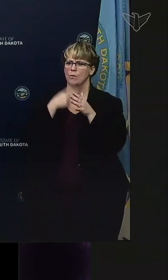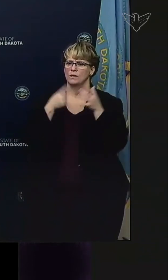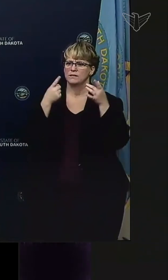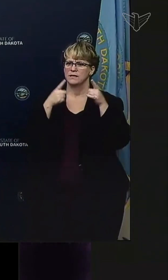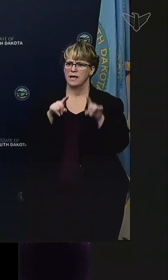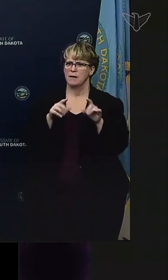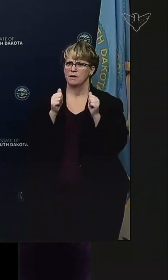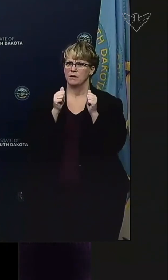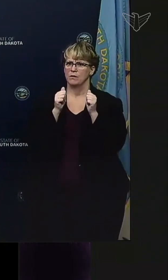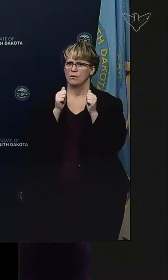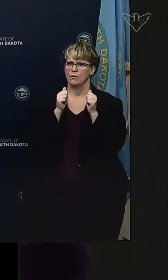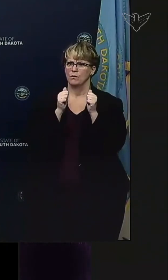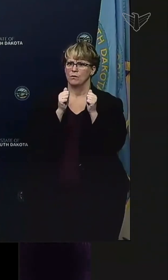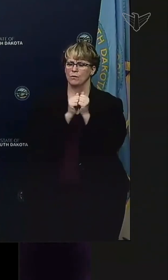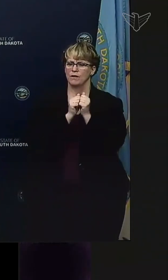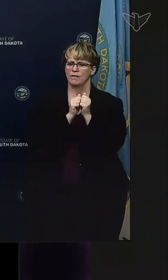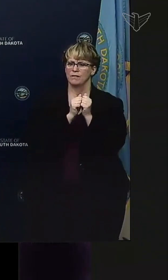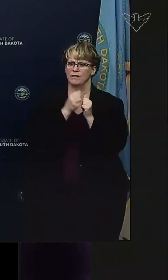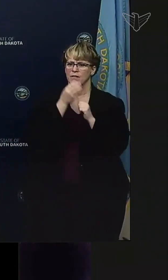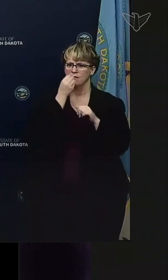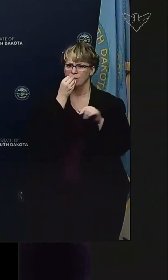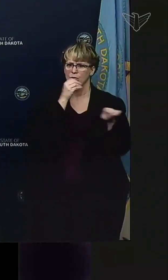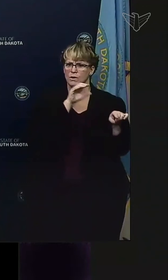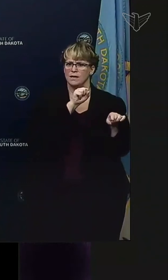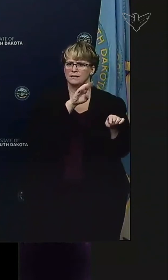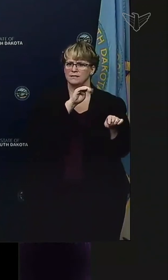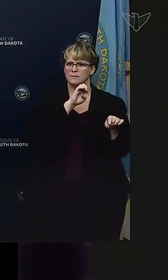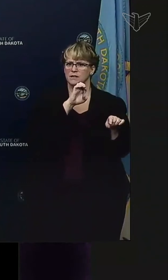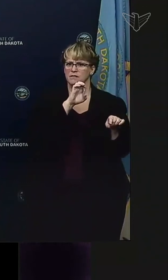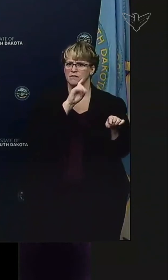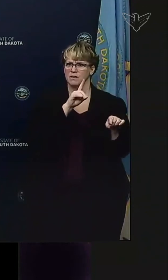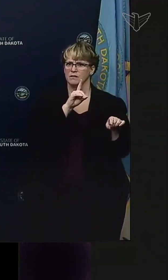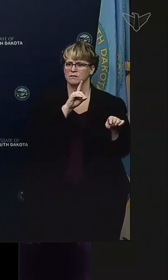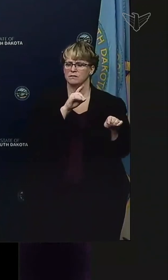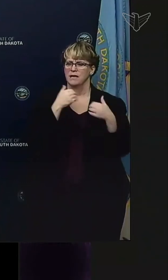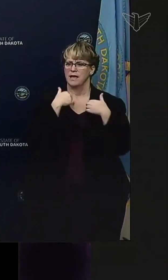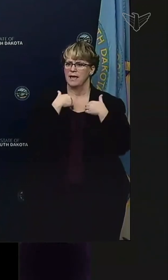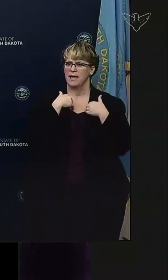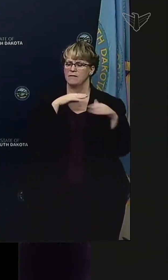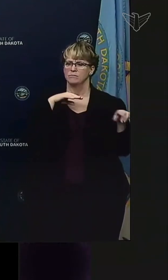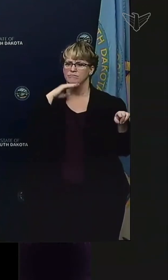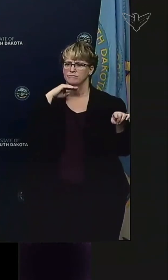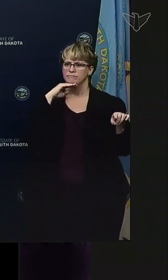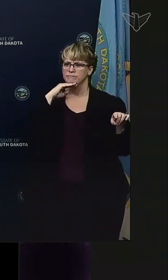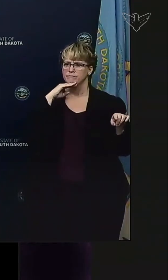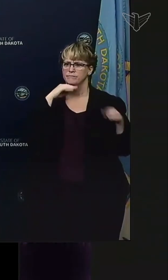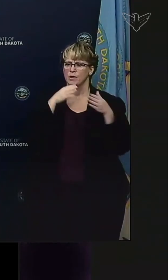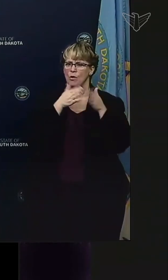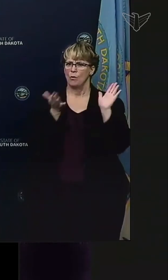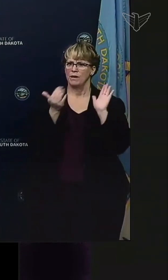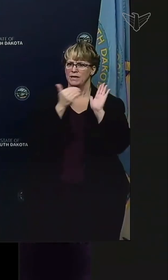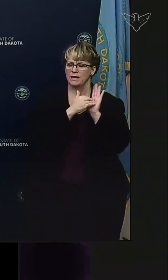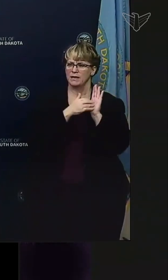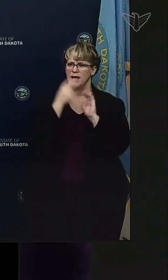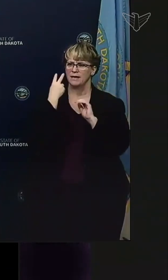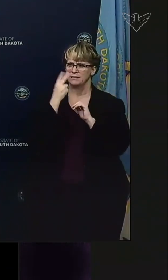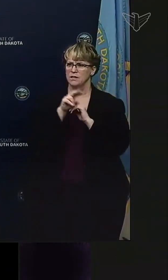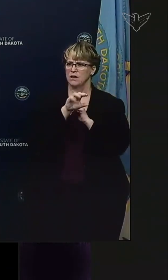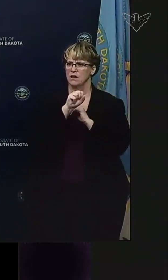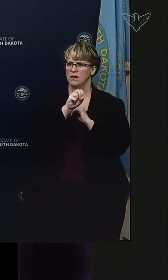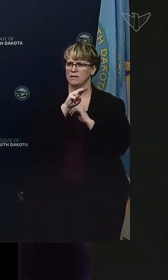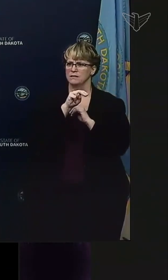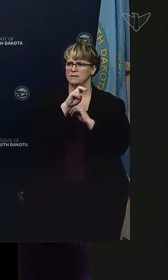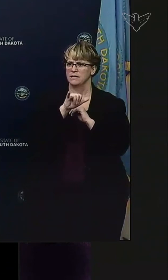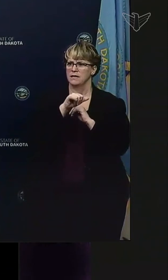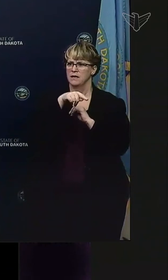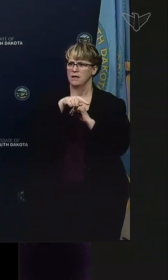your work with Smithfield Foods to get the Sioux Falls pork plant reopened. I saw where Ag Secretary Sonny Perdue tweeted this